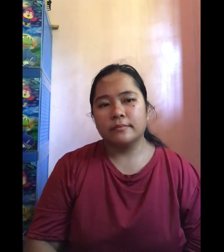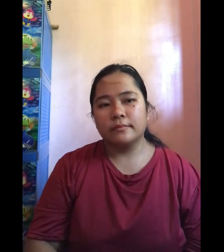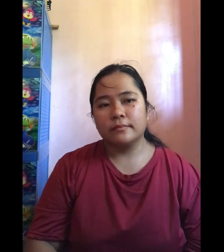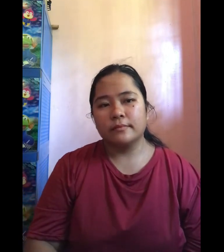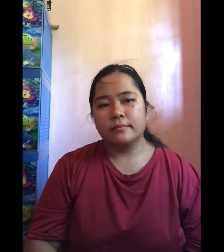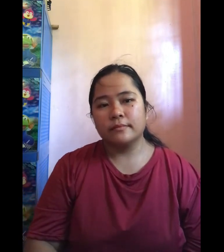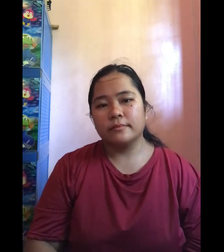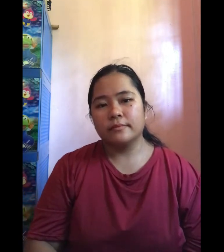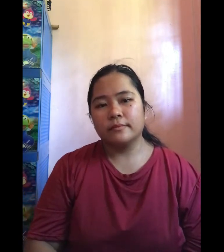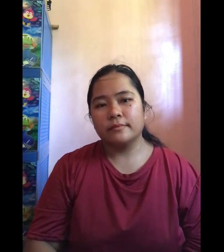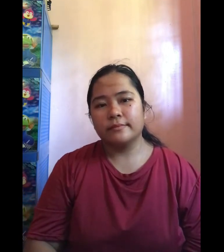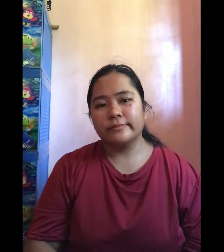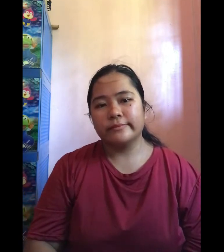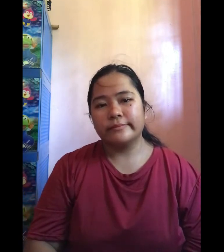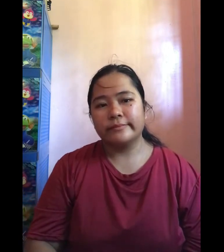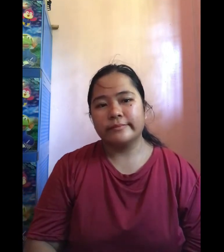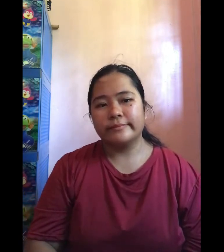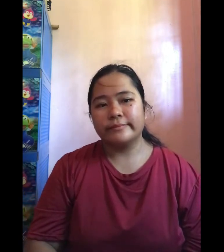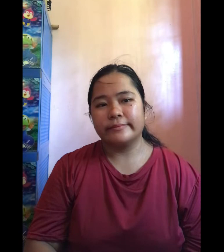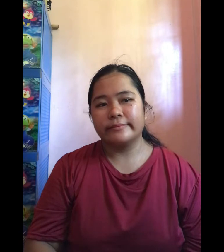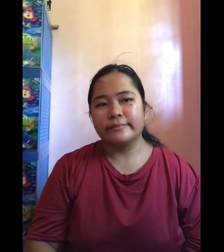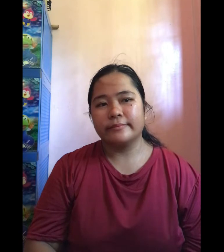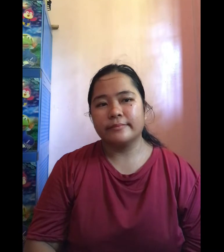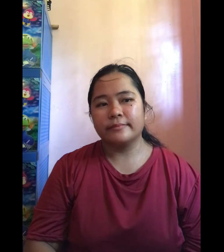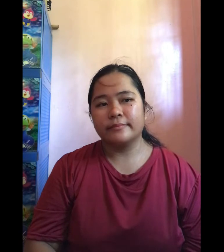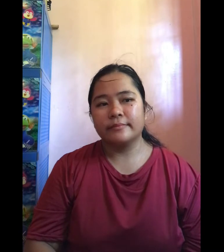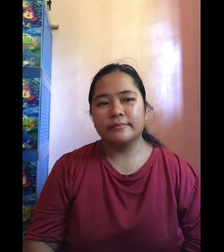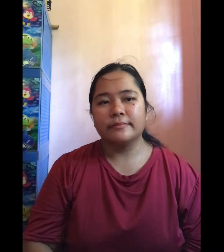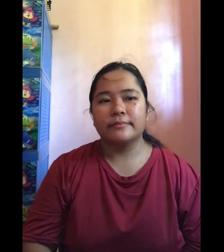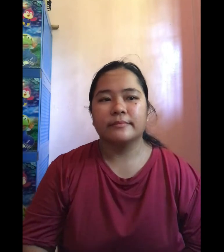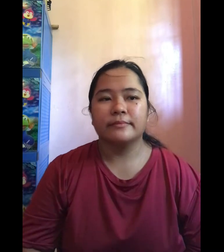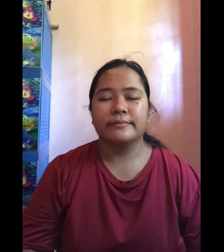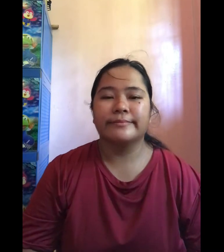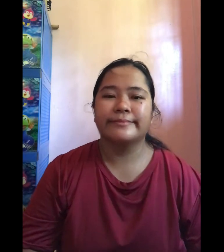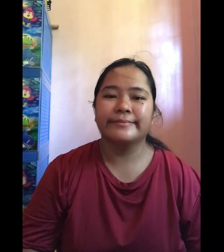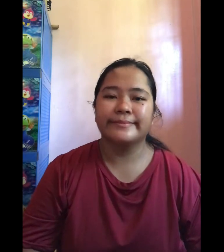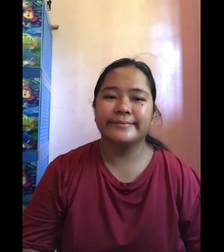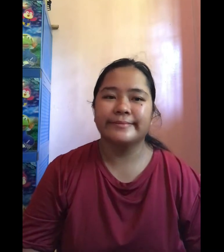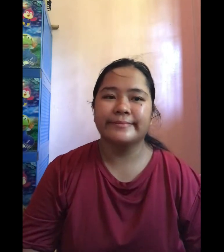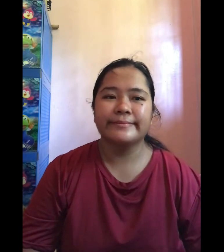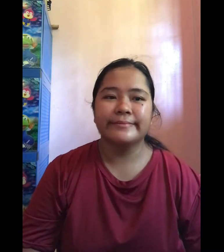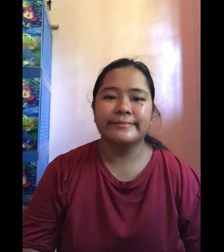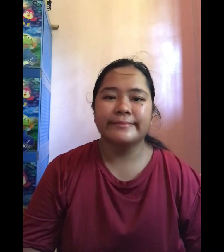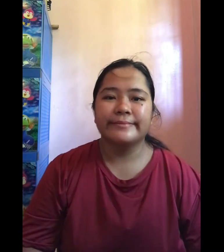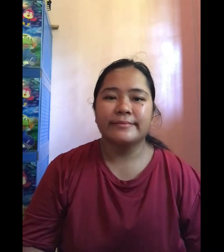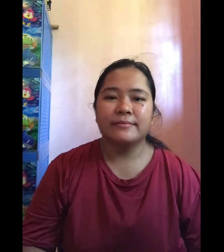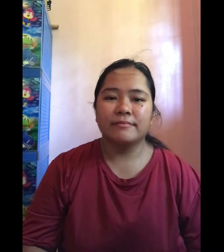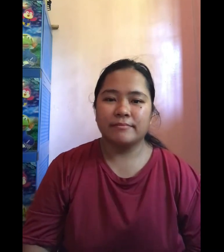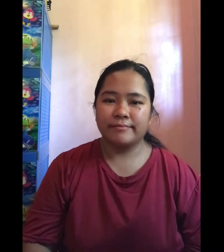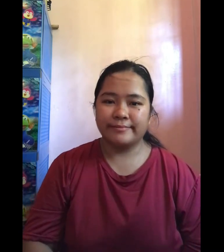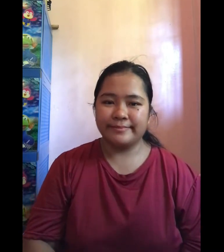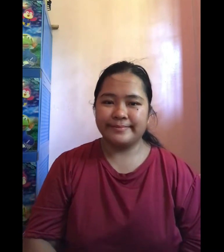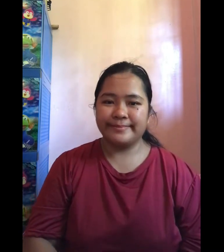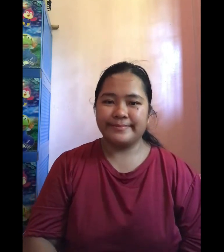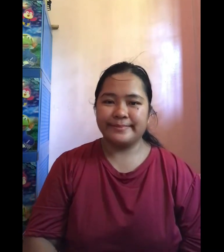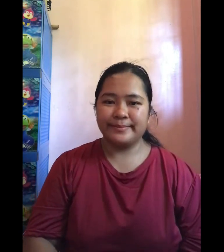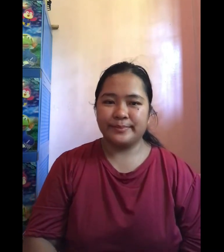that are involved in the deaf community that are deaf or hard of hearing, their friends, family members give them a nickname that kind